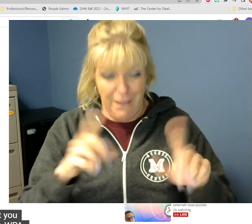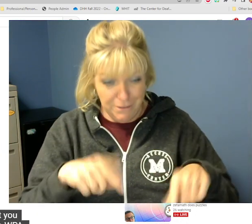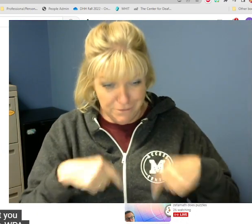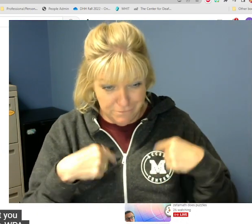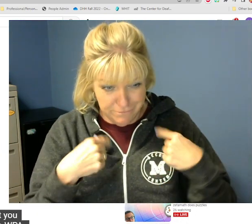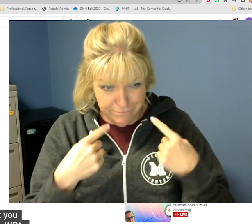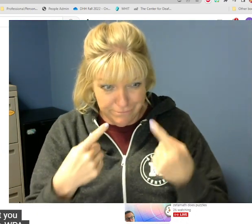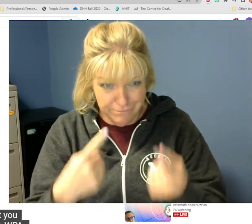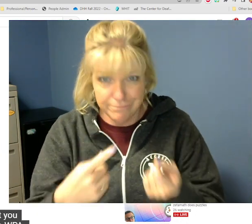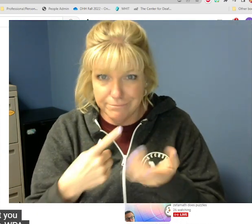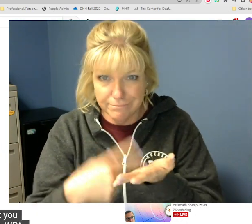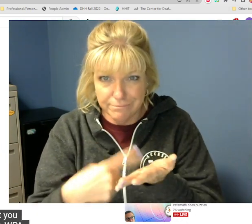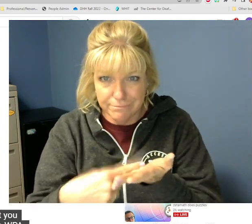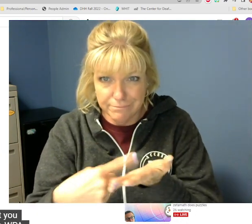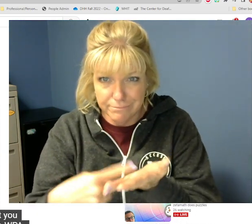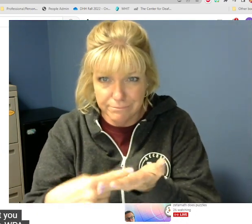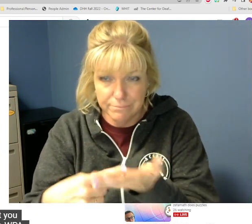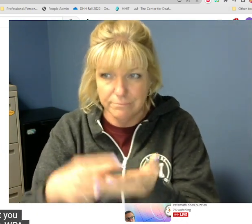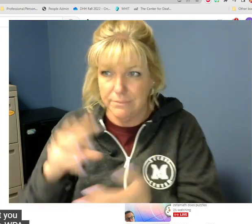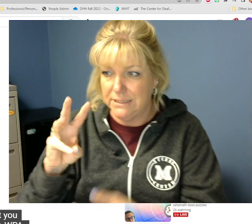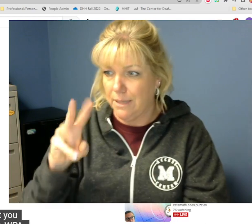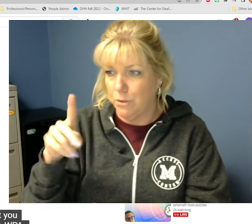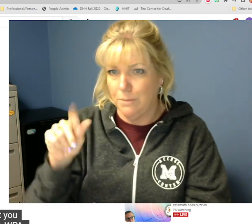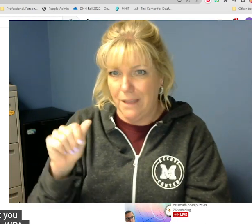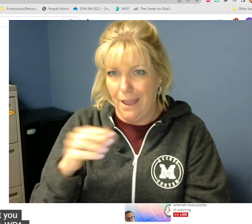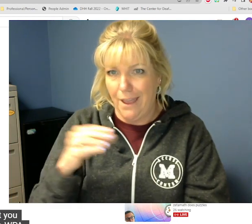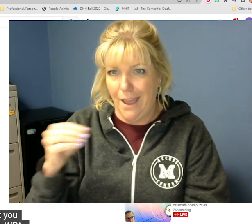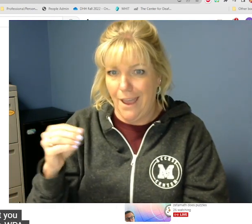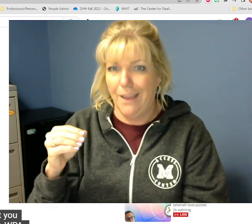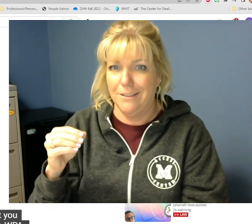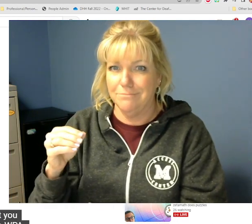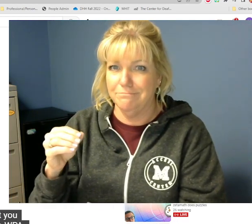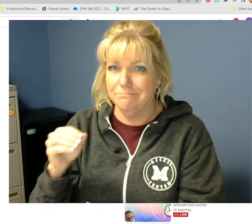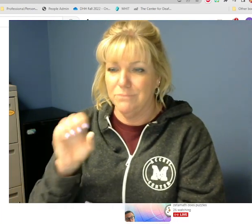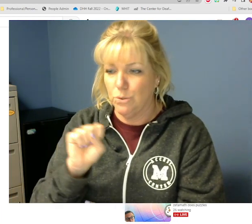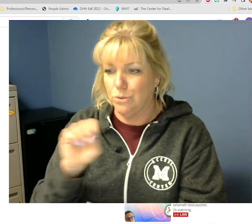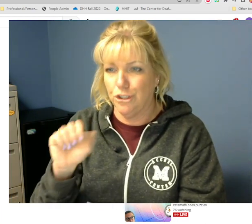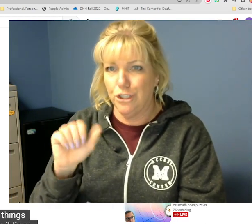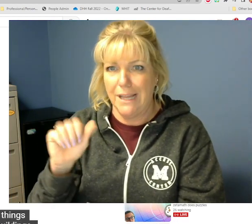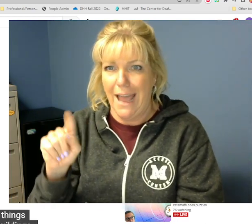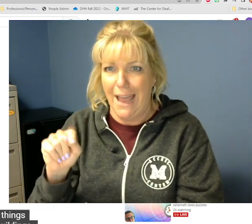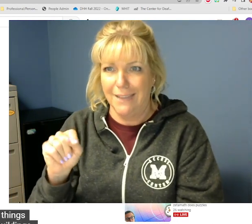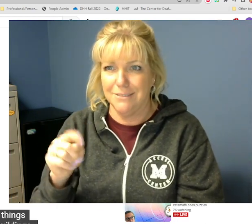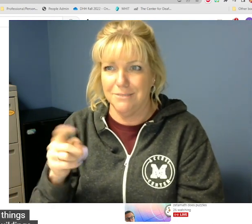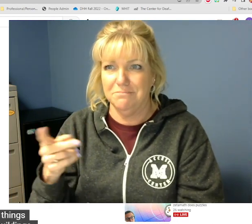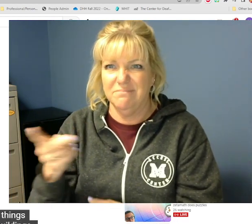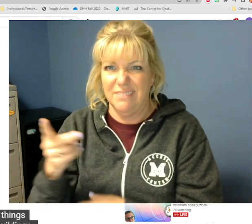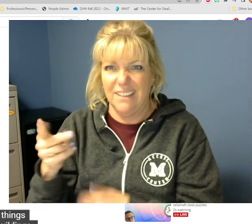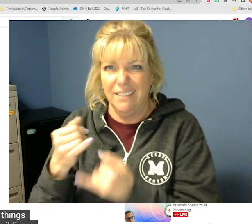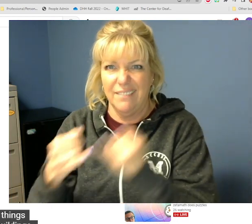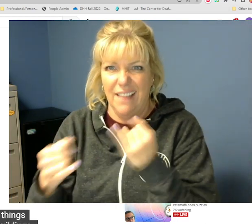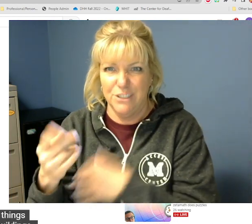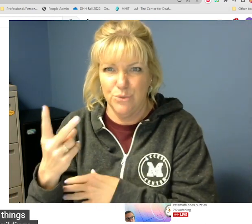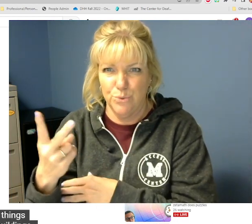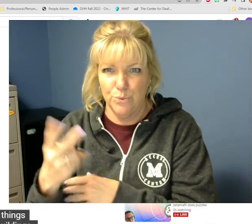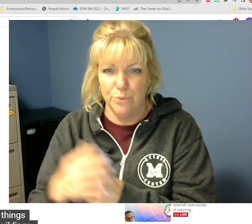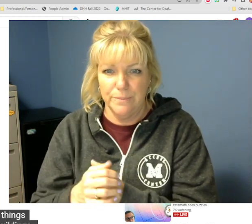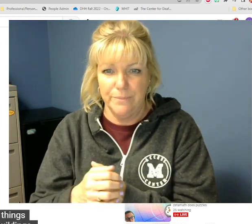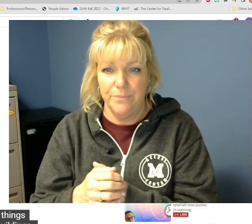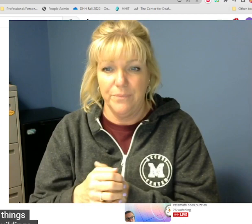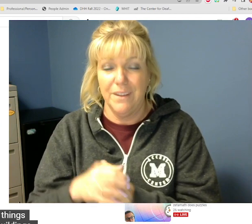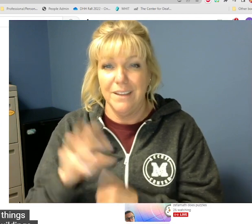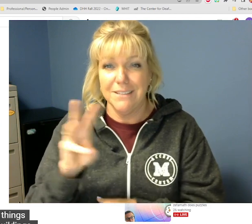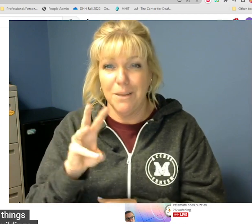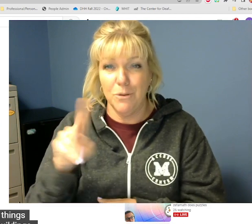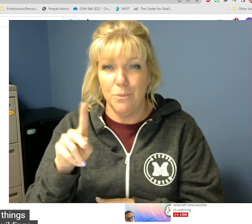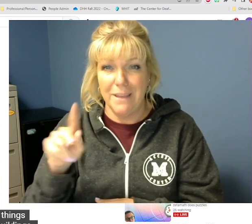that lecture, or I guess that you were reading about. So for like the WPA, right, there's that long list of all